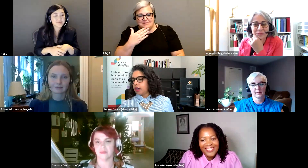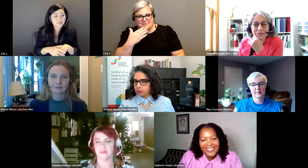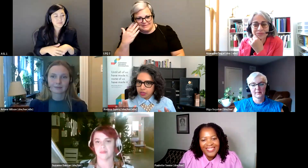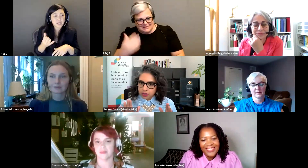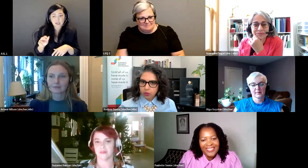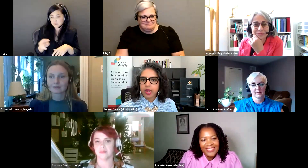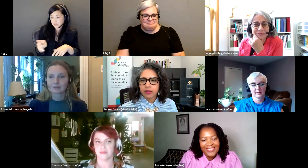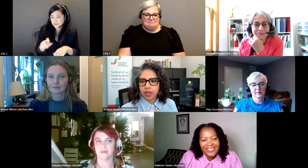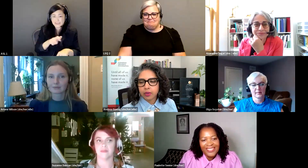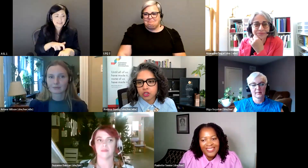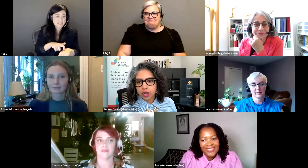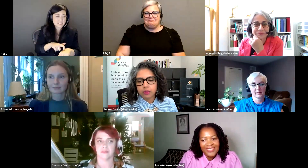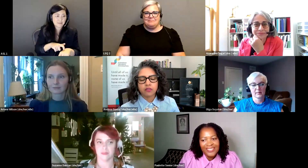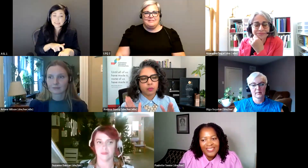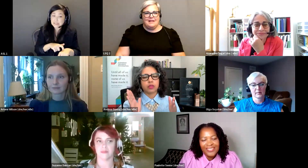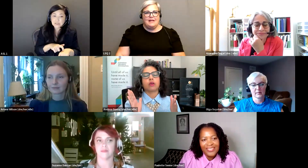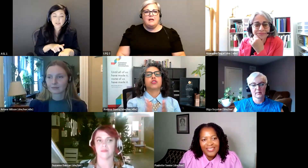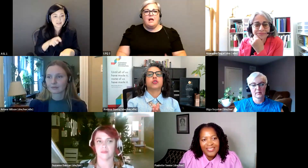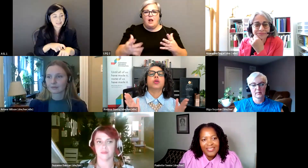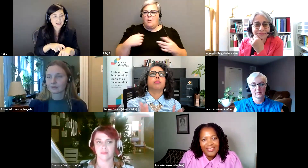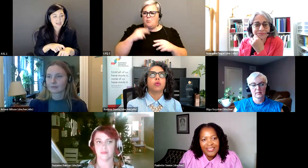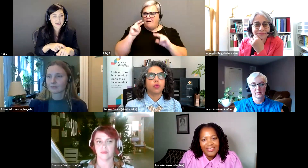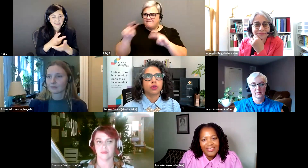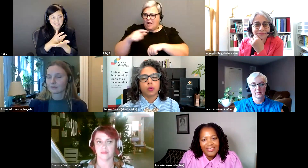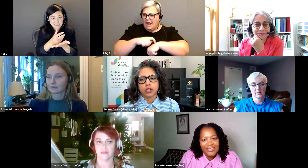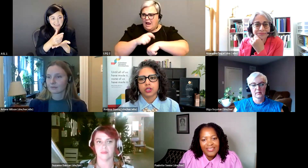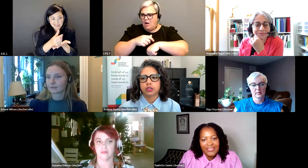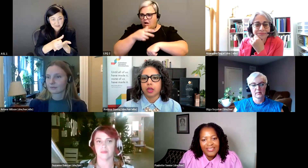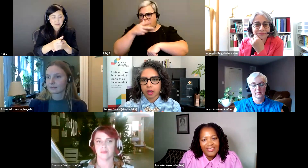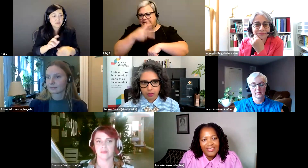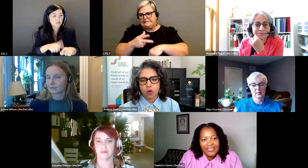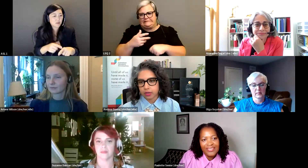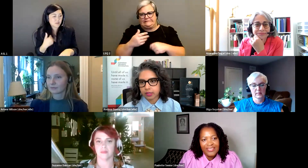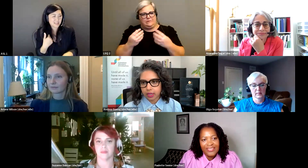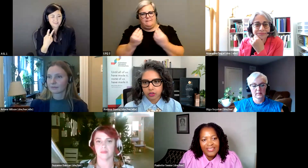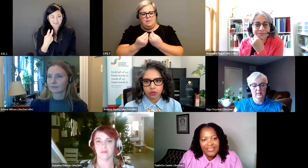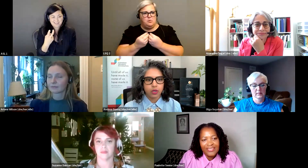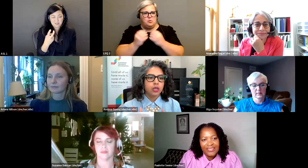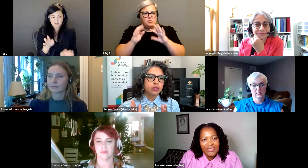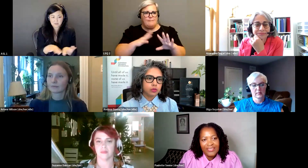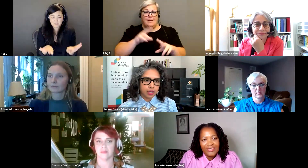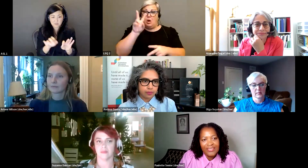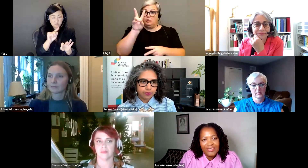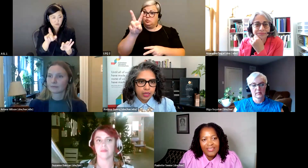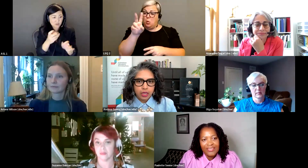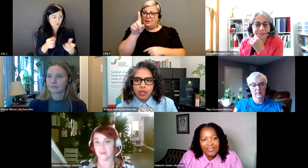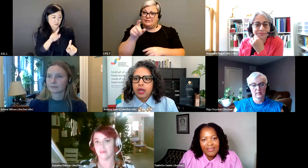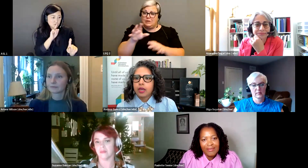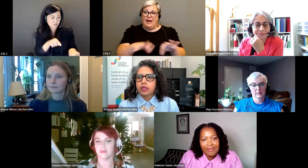at the time. We don't have that much time left, but there are two important questions I want us to get to.